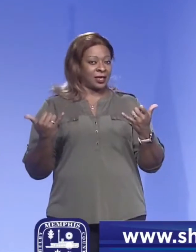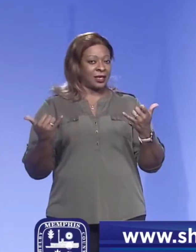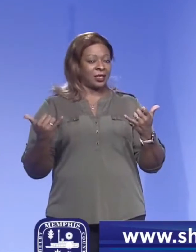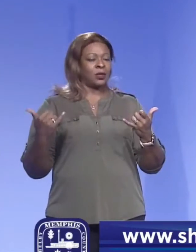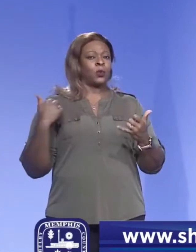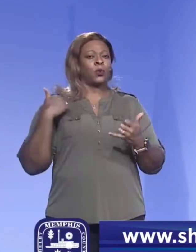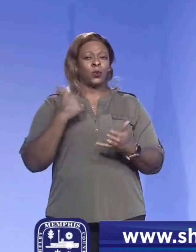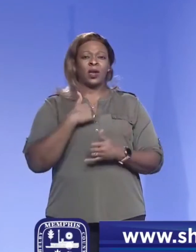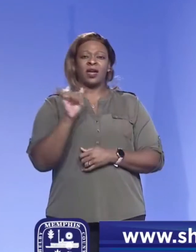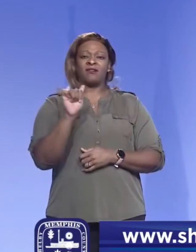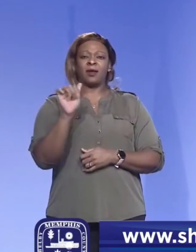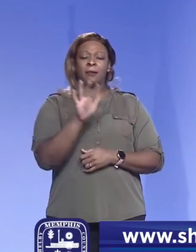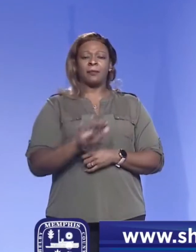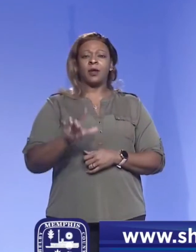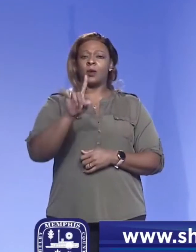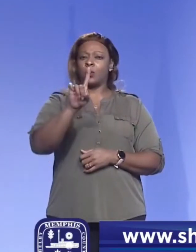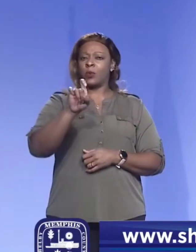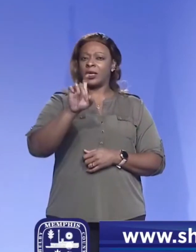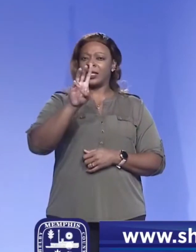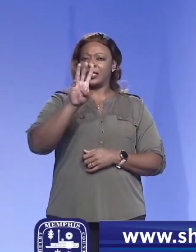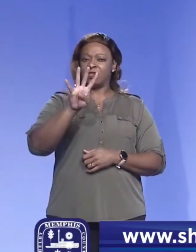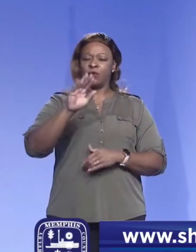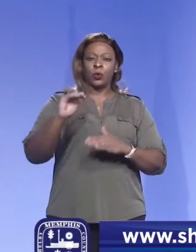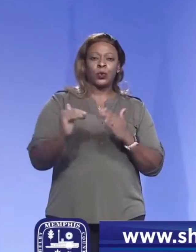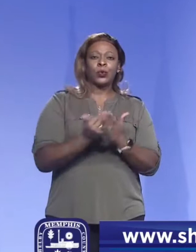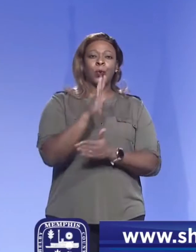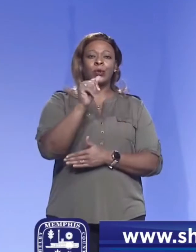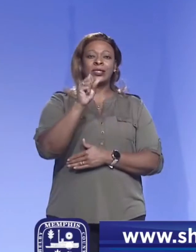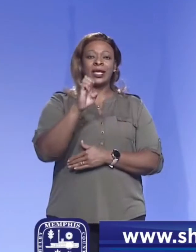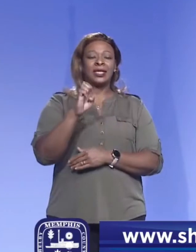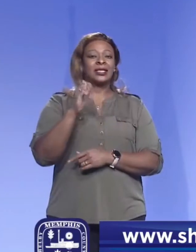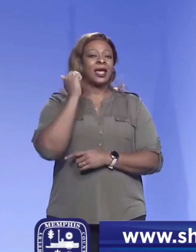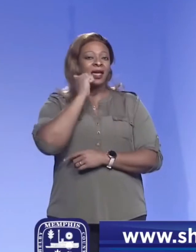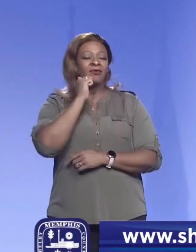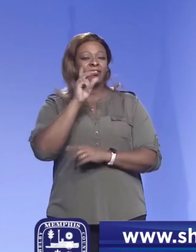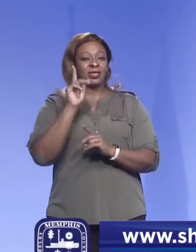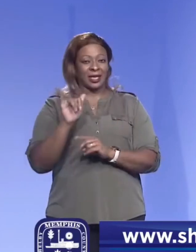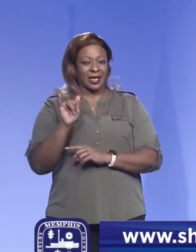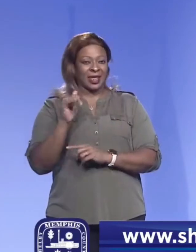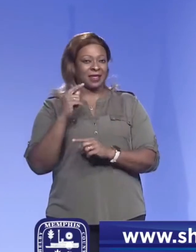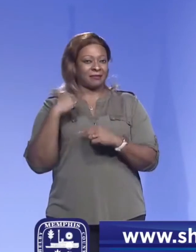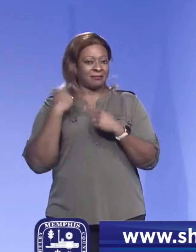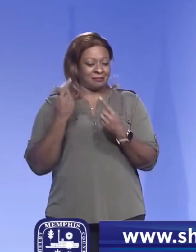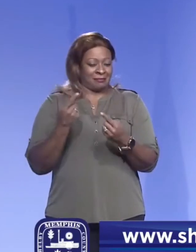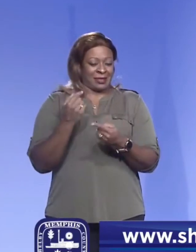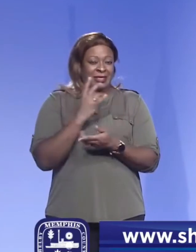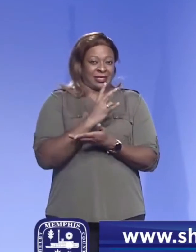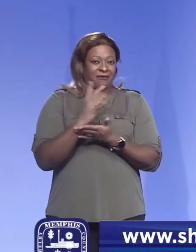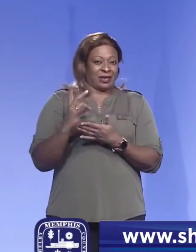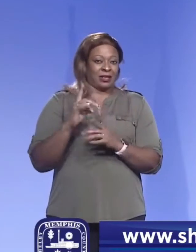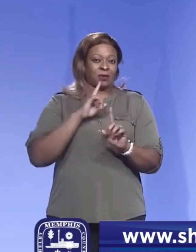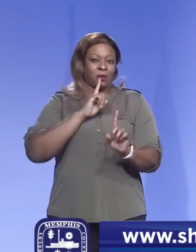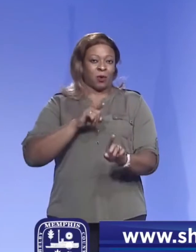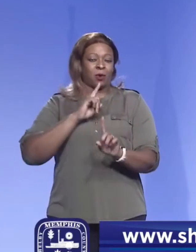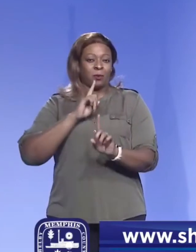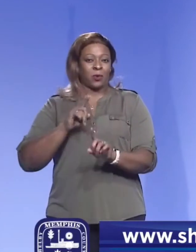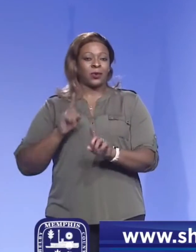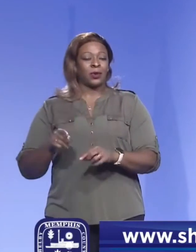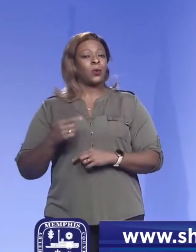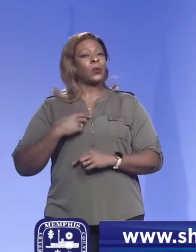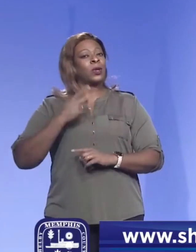have averaged 164 new cases reported per day over the last 7 days. We've also